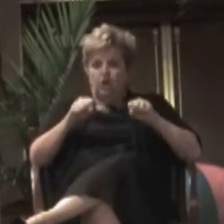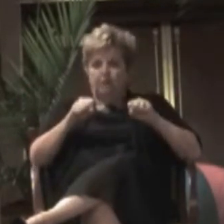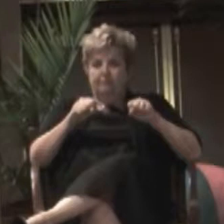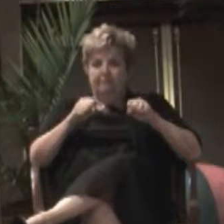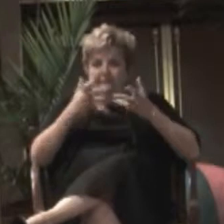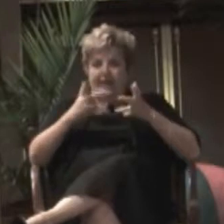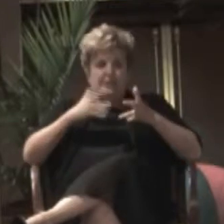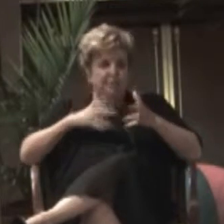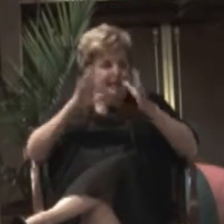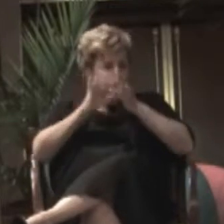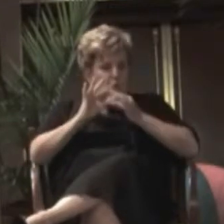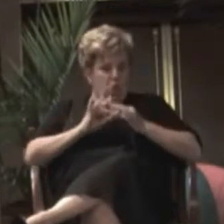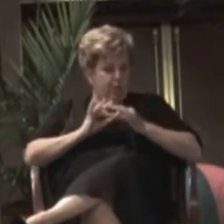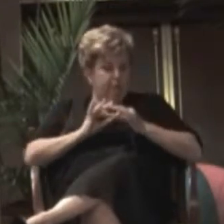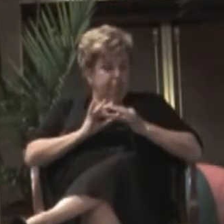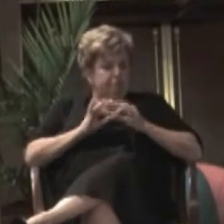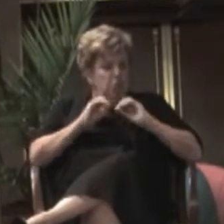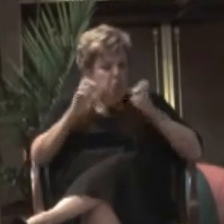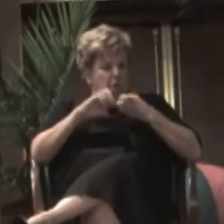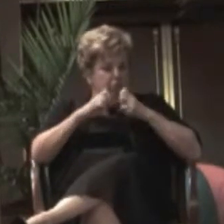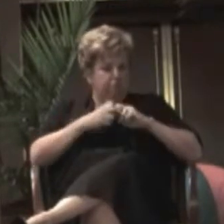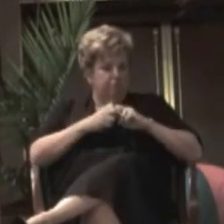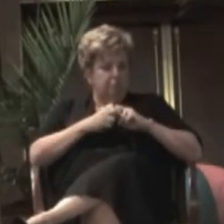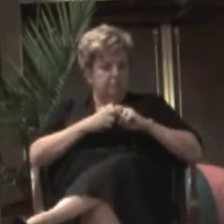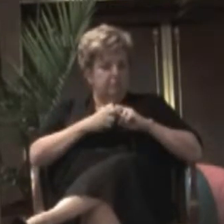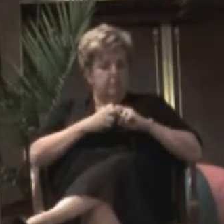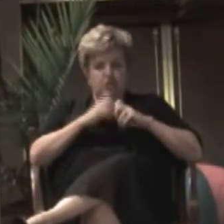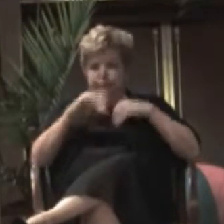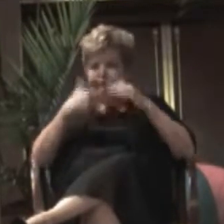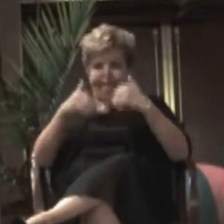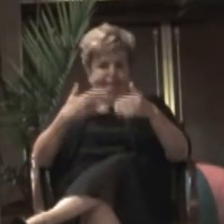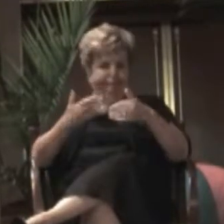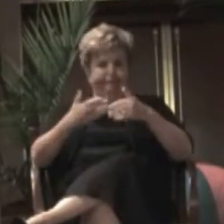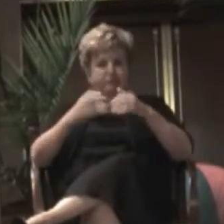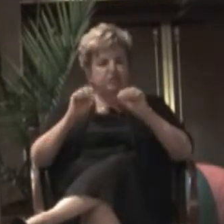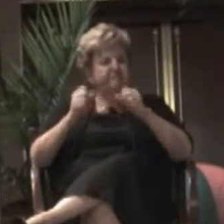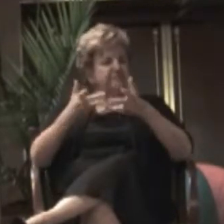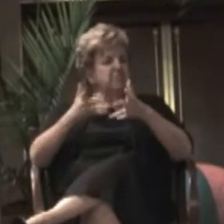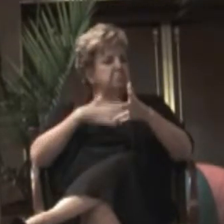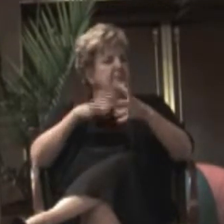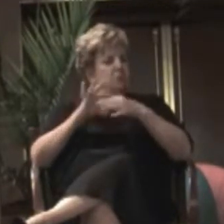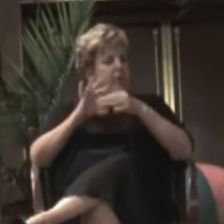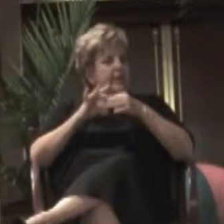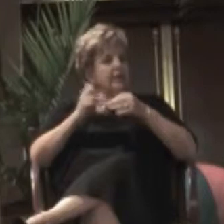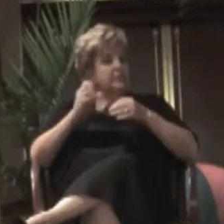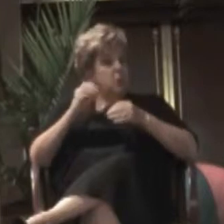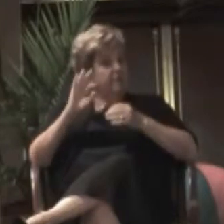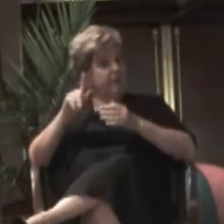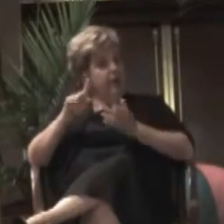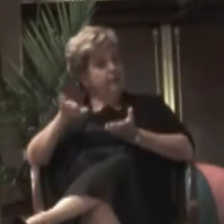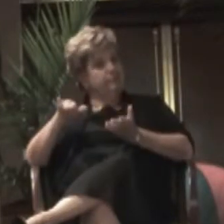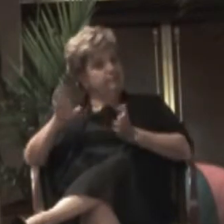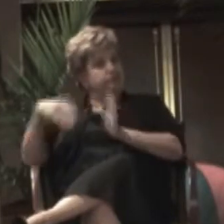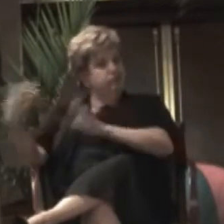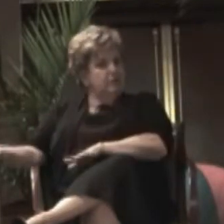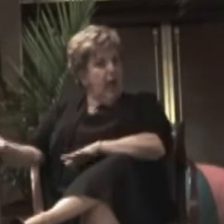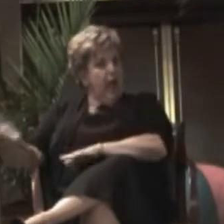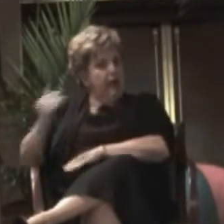wouldn't be any problem whatsoever. Wouldn't miss a beat. So if I fall out, don't worry about it. Just drag me off.